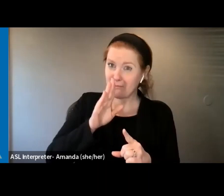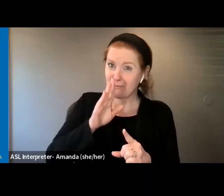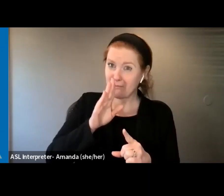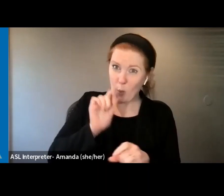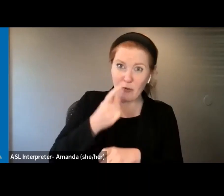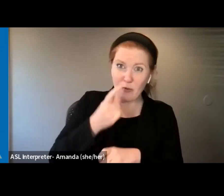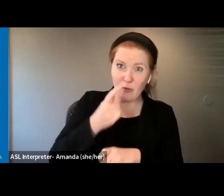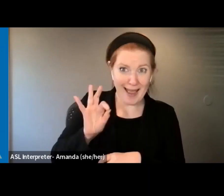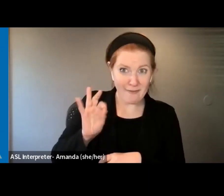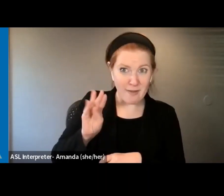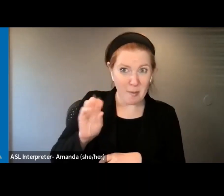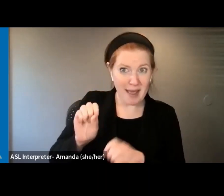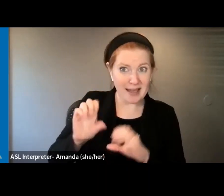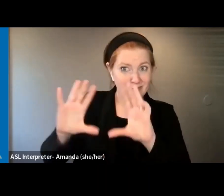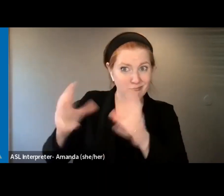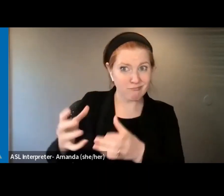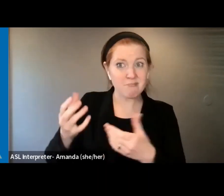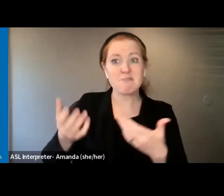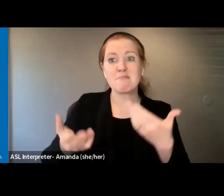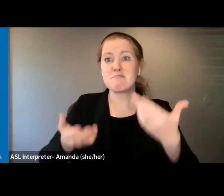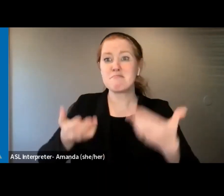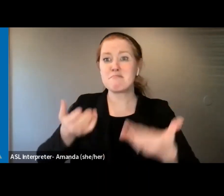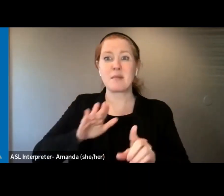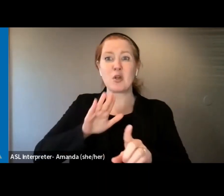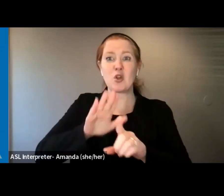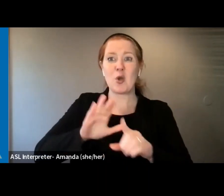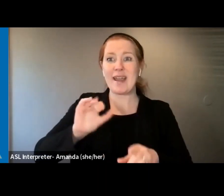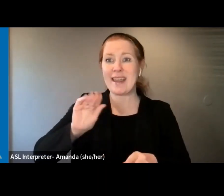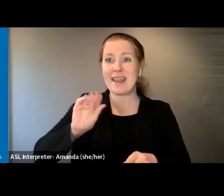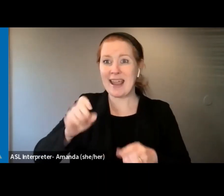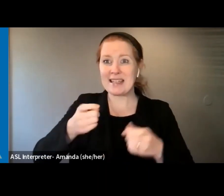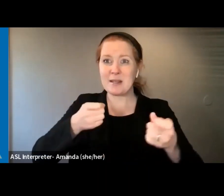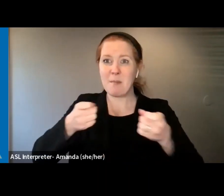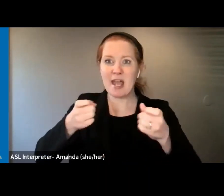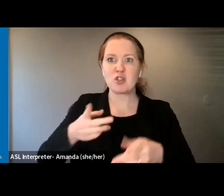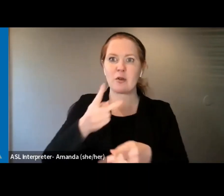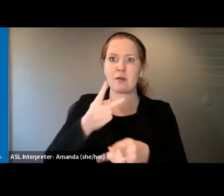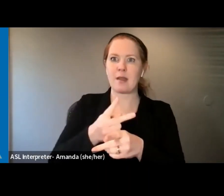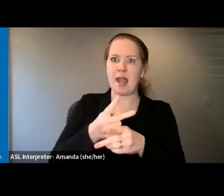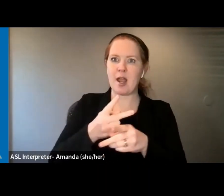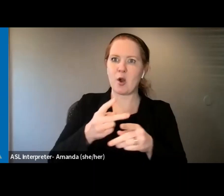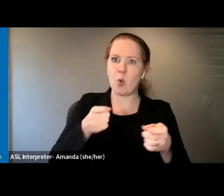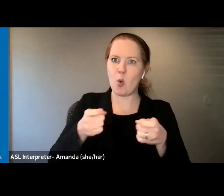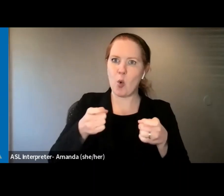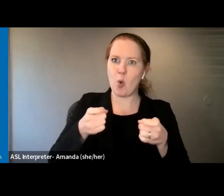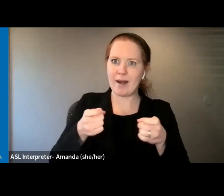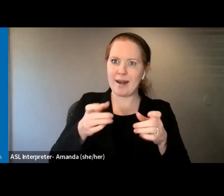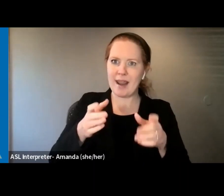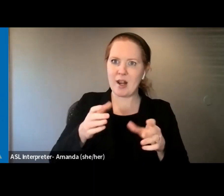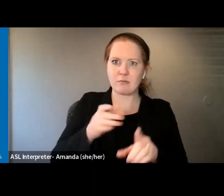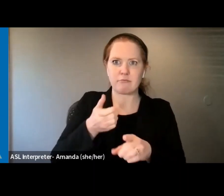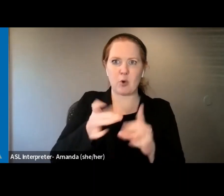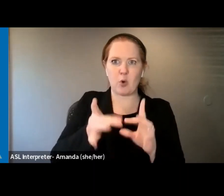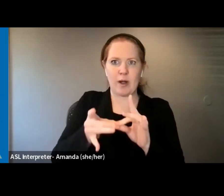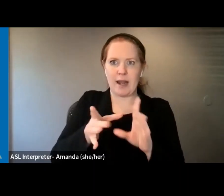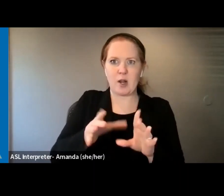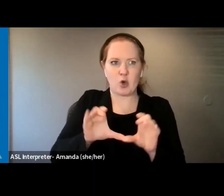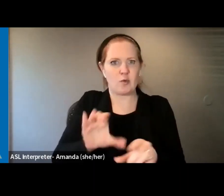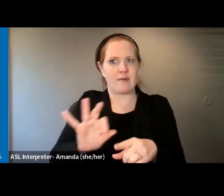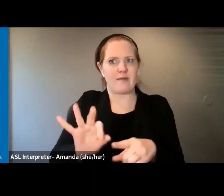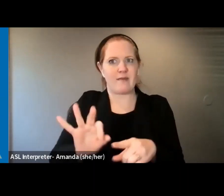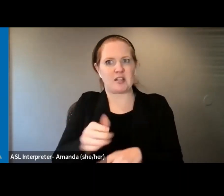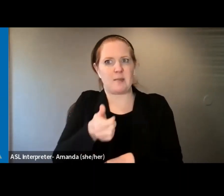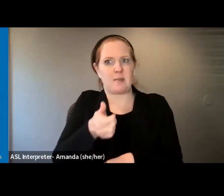In other cases, it might be your case manager or care coordinator who's performing this function all on their own. So as you can see